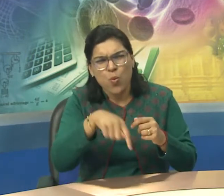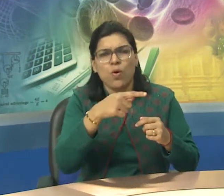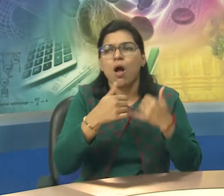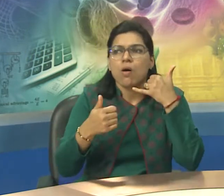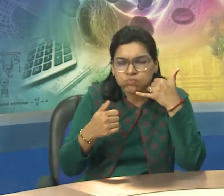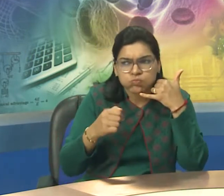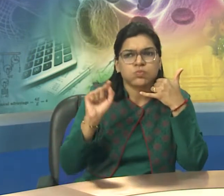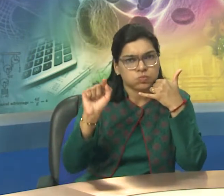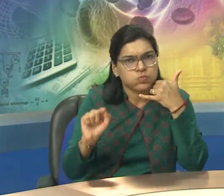deal with competition